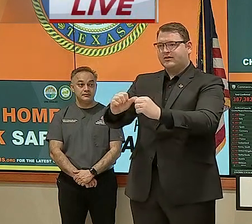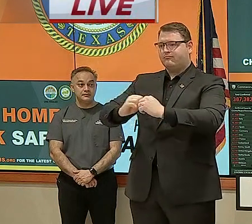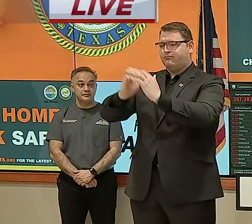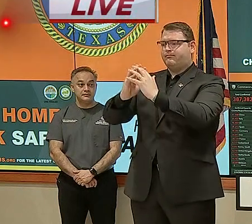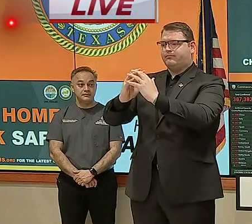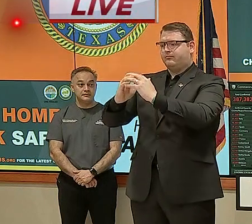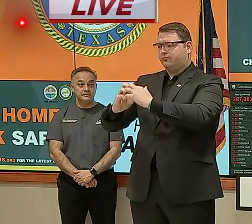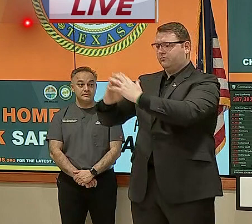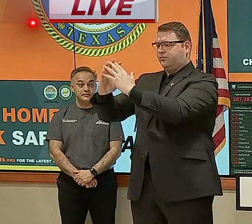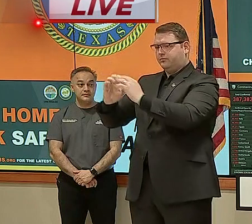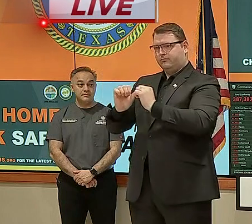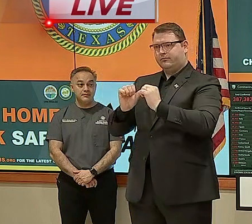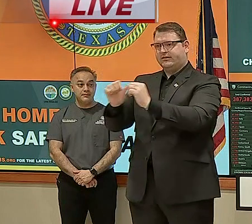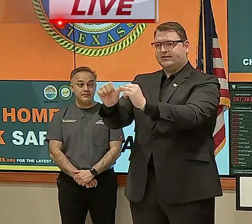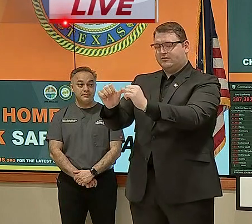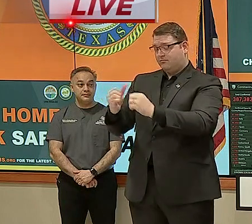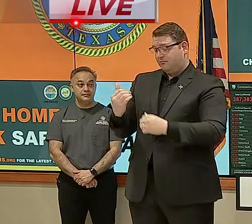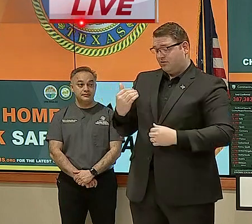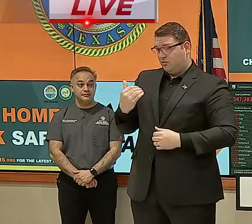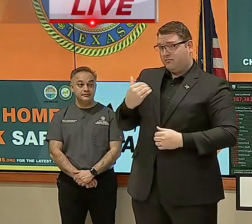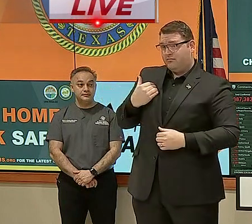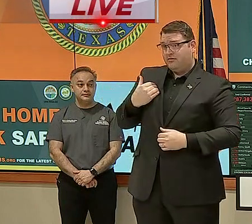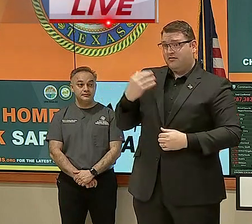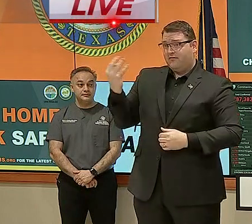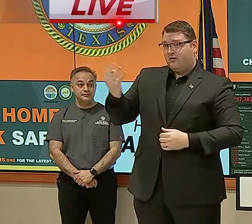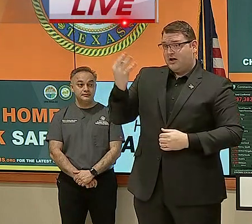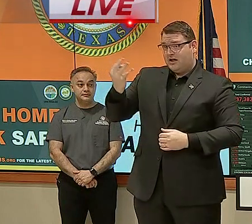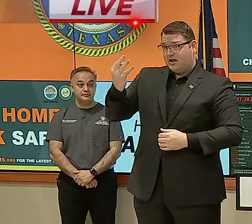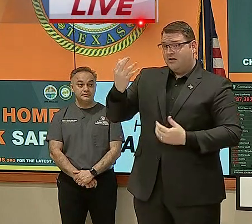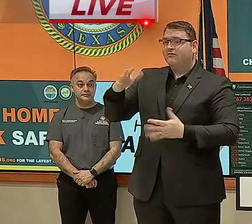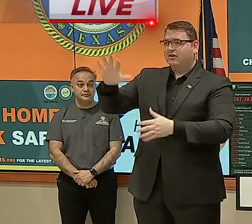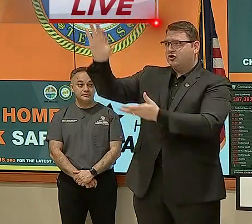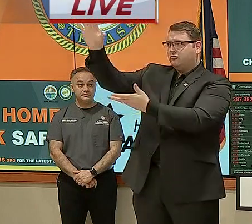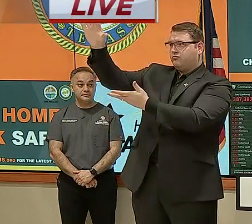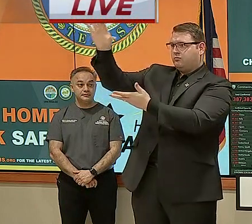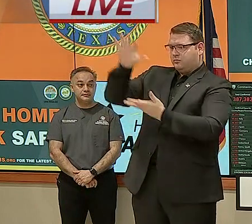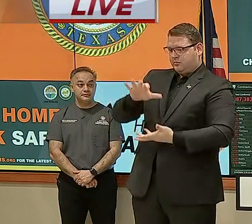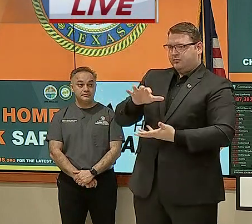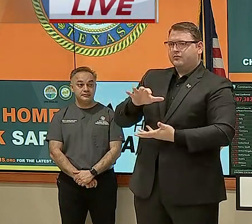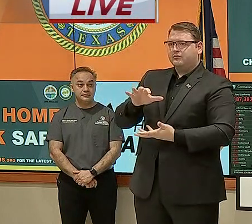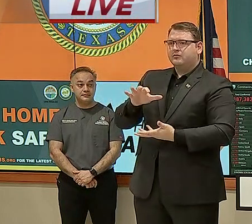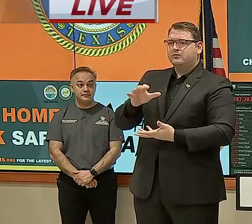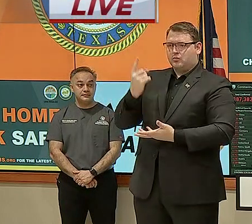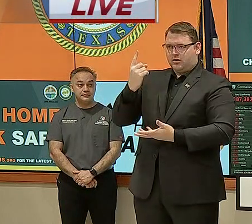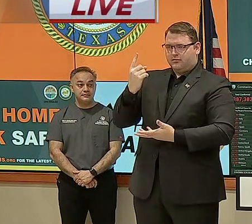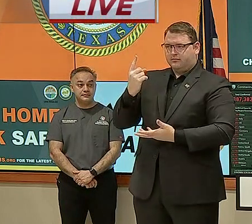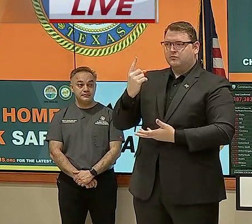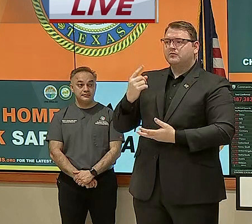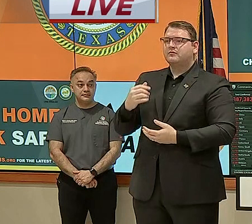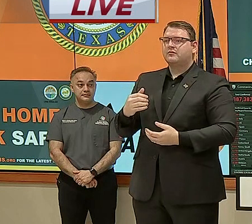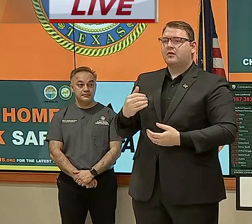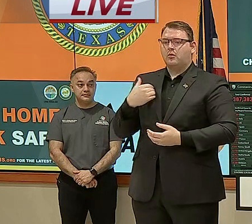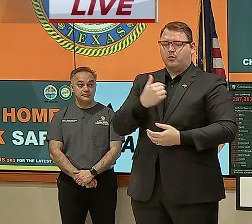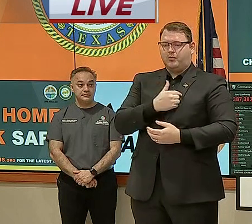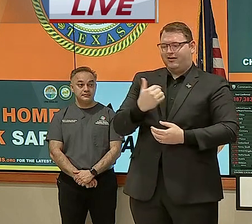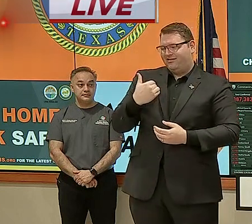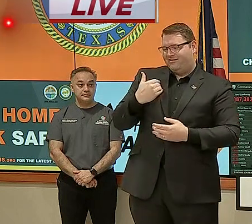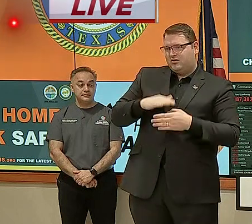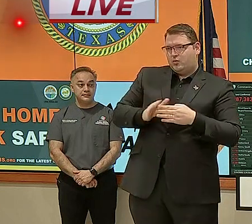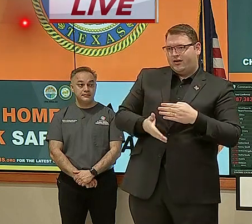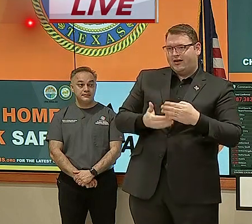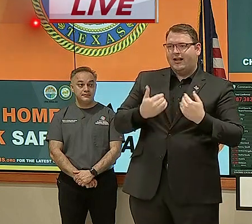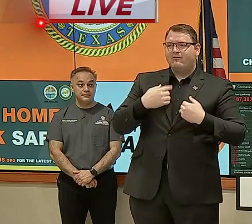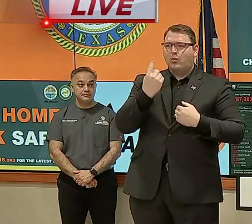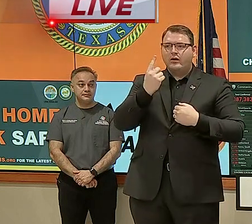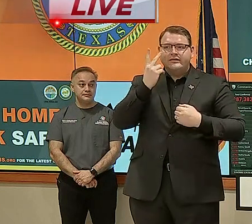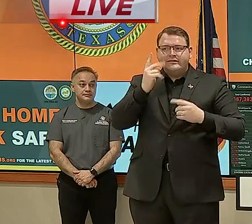a shipment, I believe last Friday. That's the one we're being able to use. We had the pilot this weekend. We opened yesterday. And that